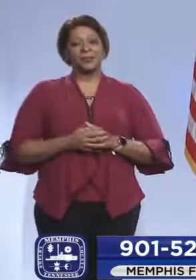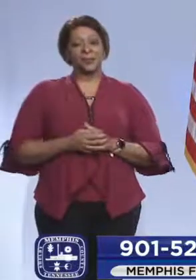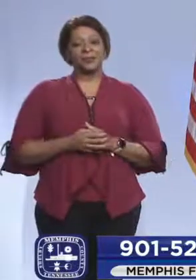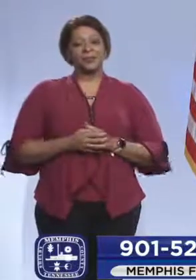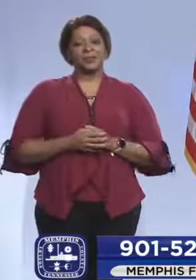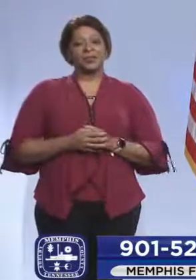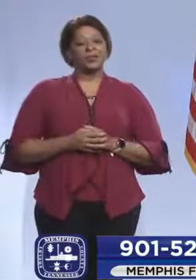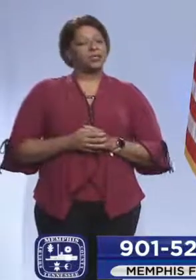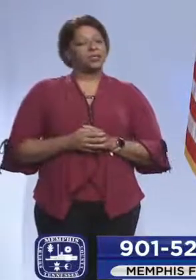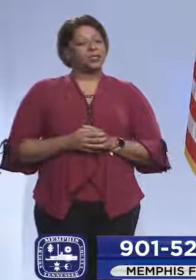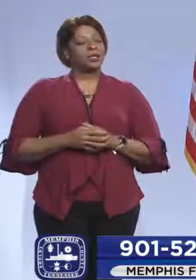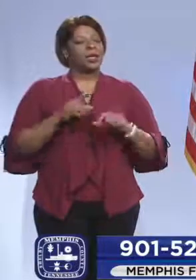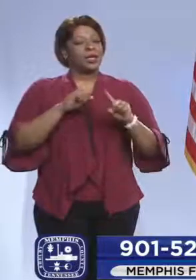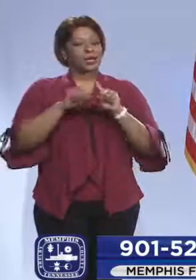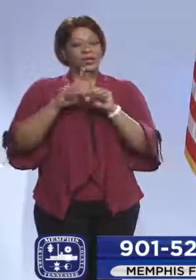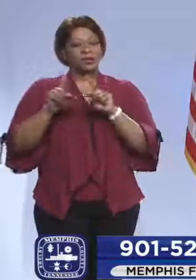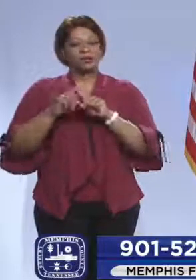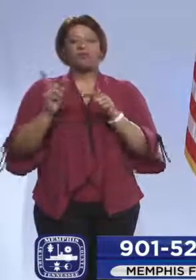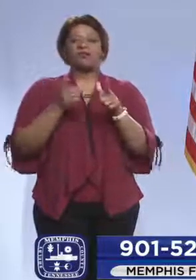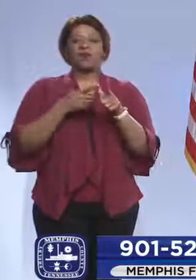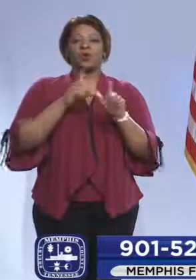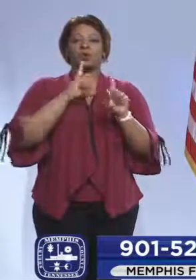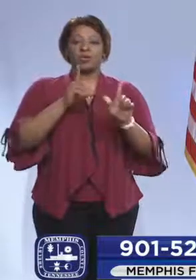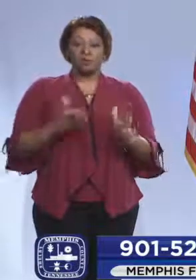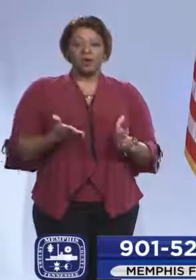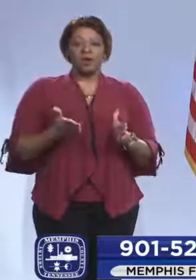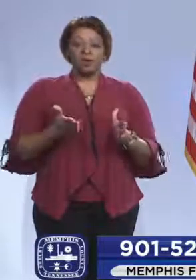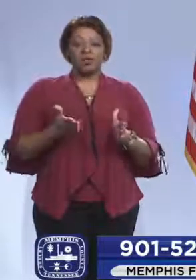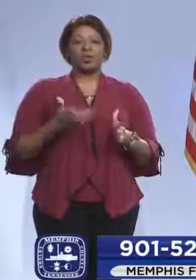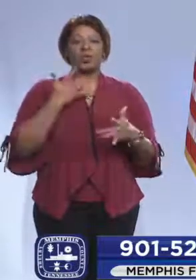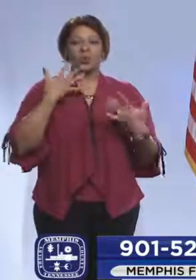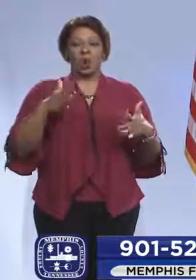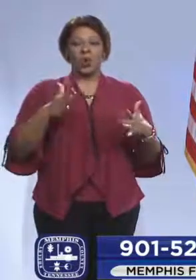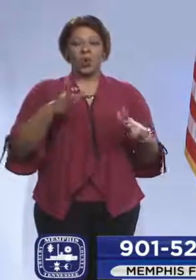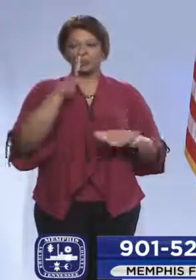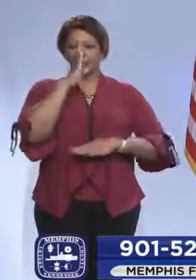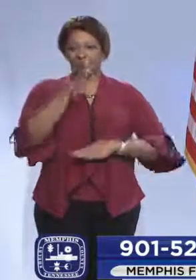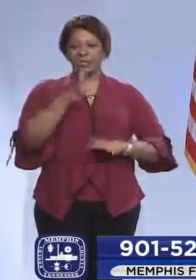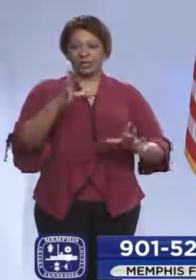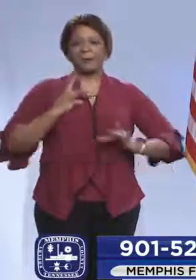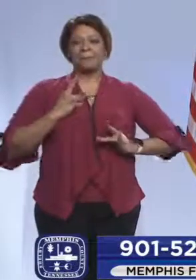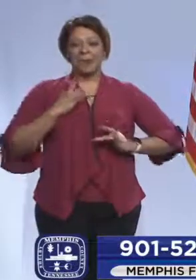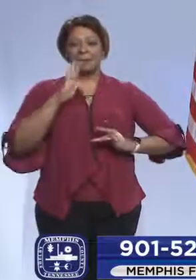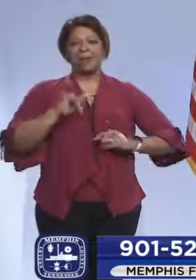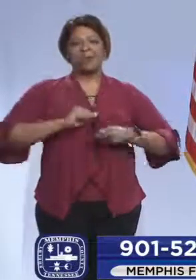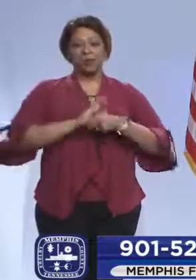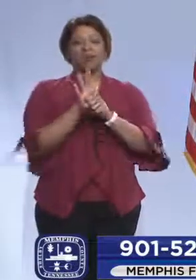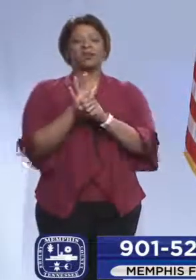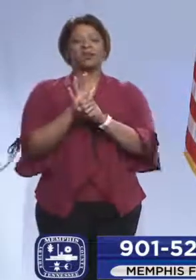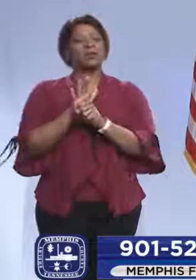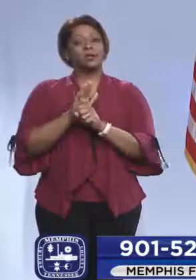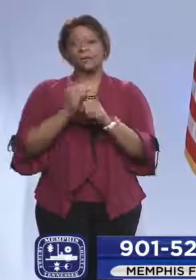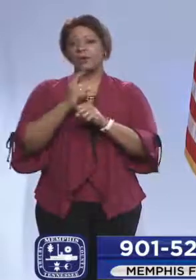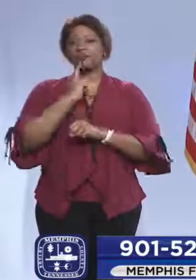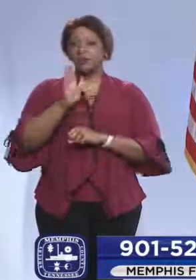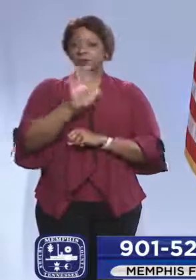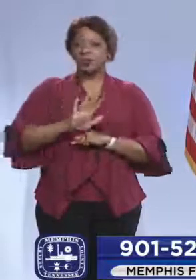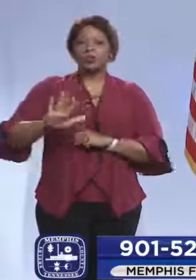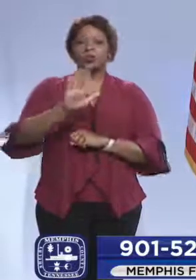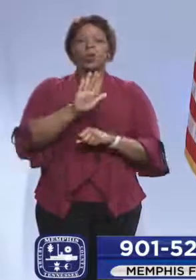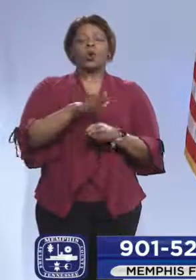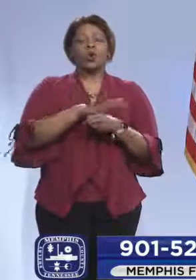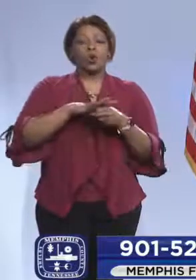While there have been a number of first responders in the area who have been directly impacted by the COVID pandemic, I just want to assure you once again that your local